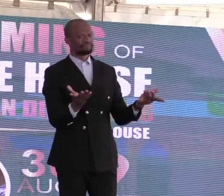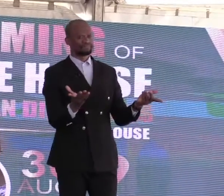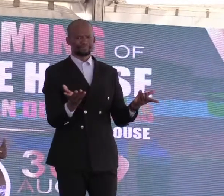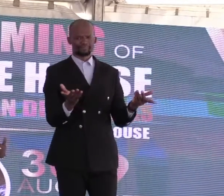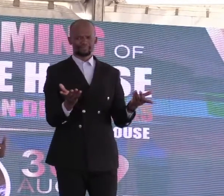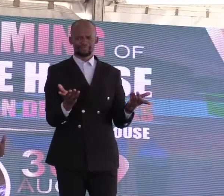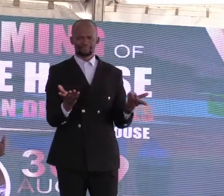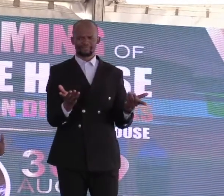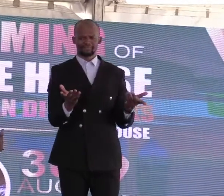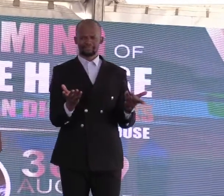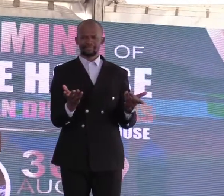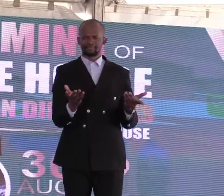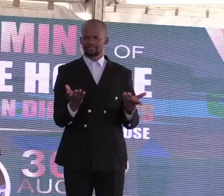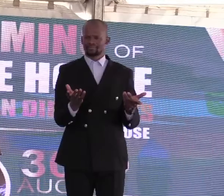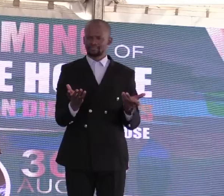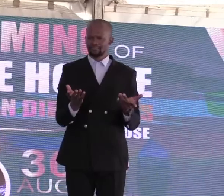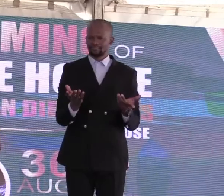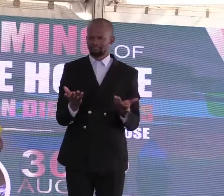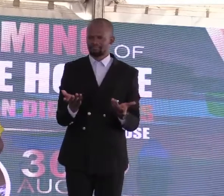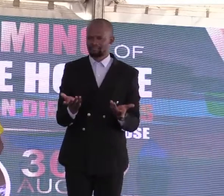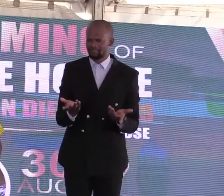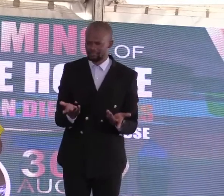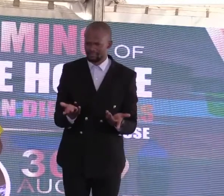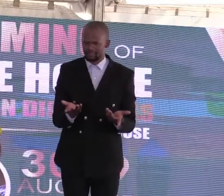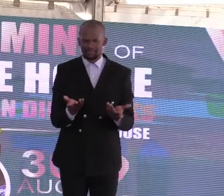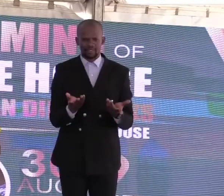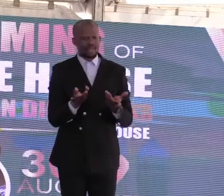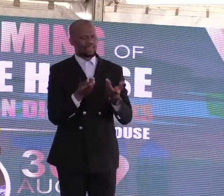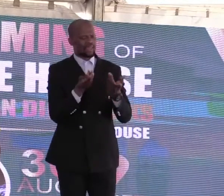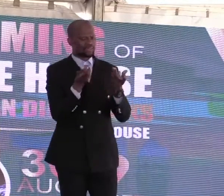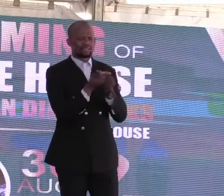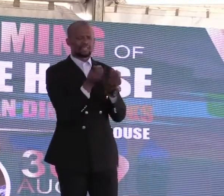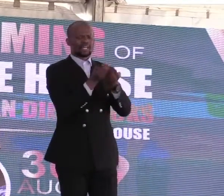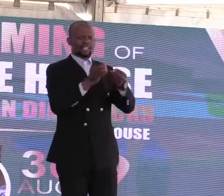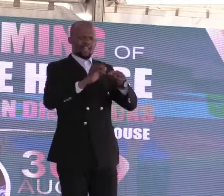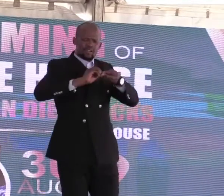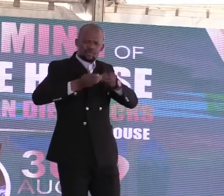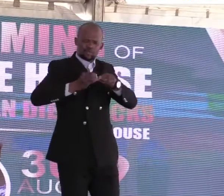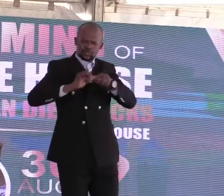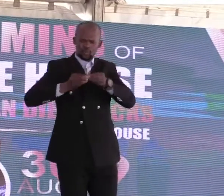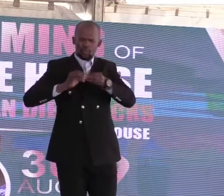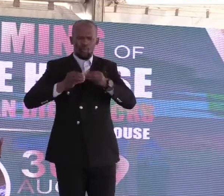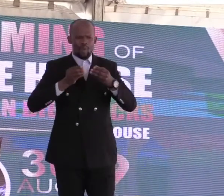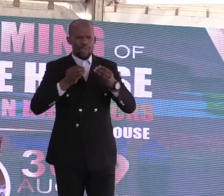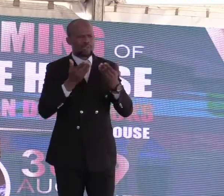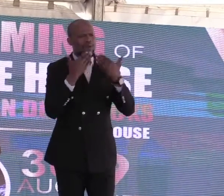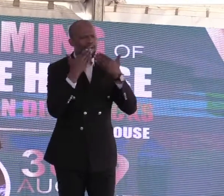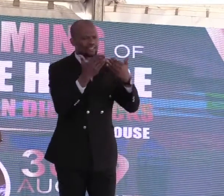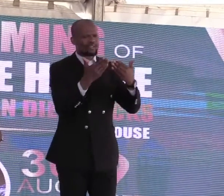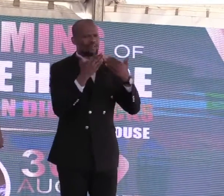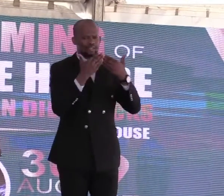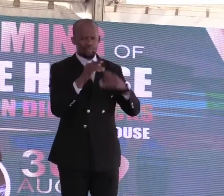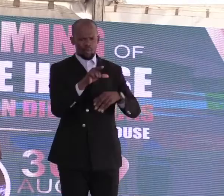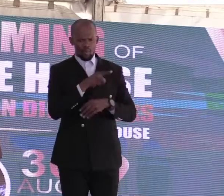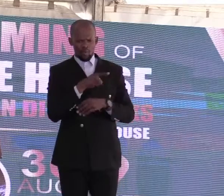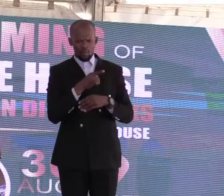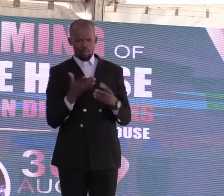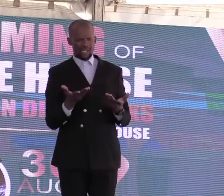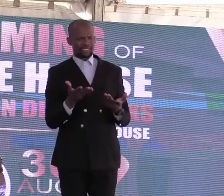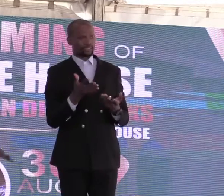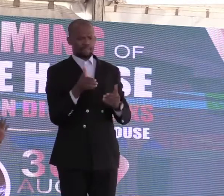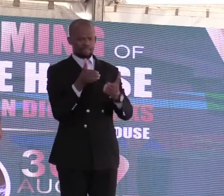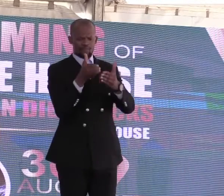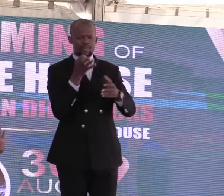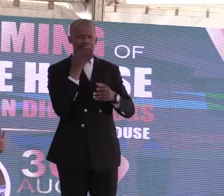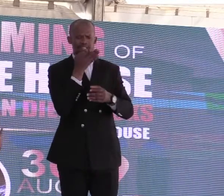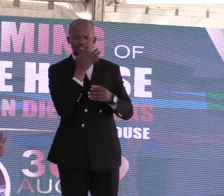the facts that has been rectified. Thank you that it was mentioned